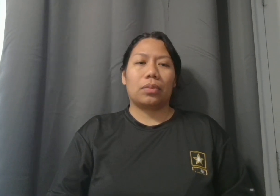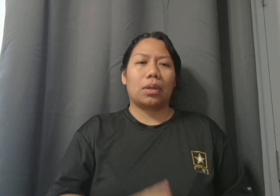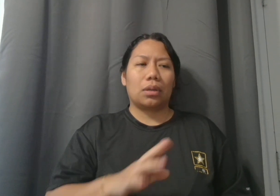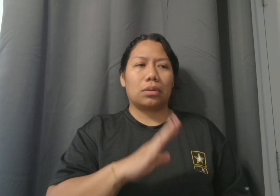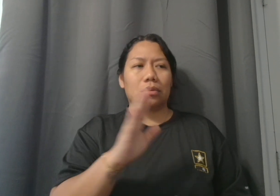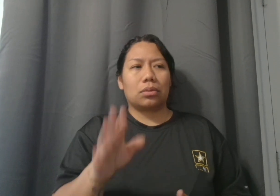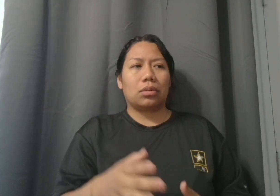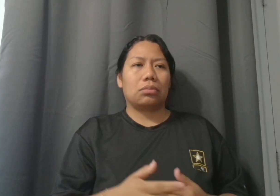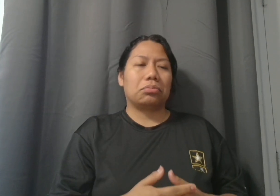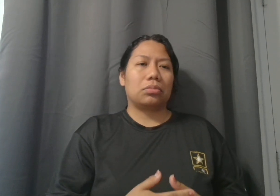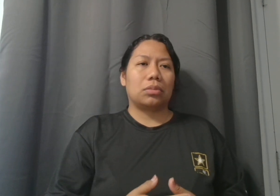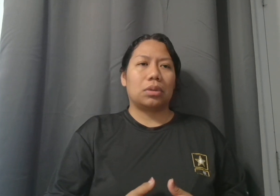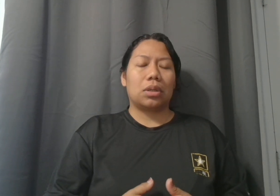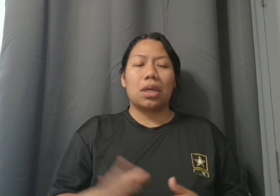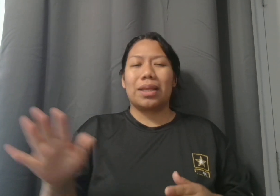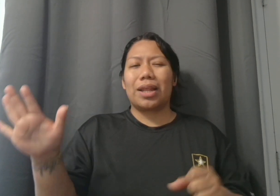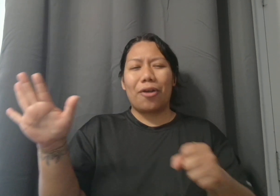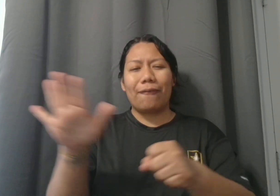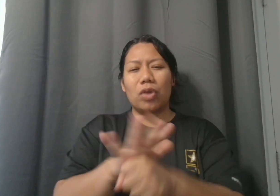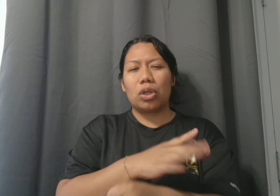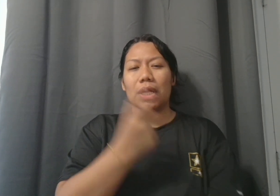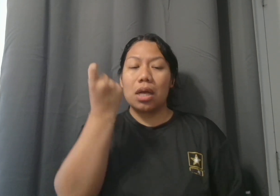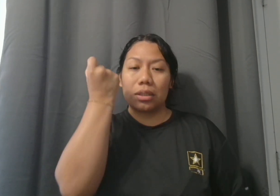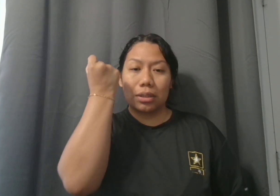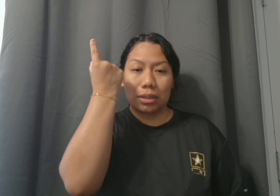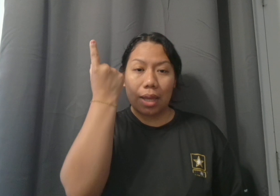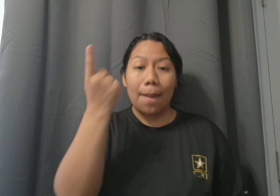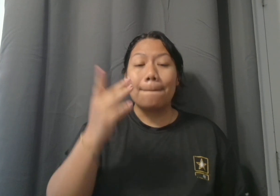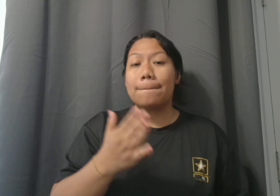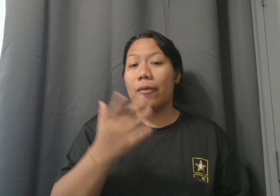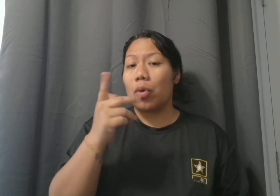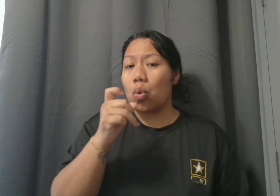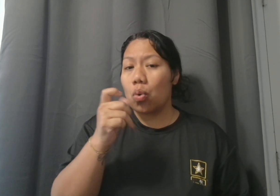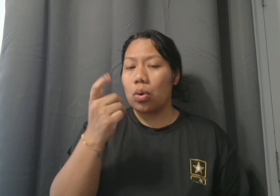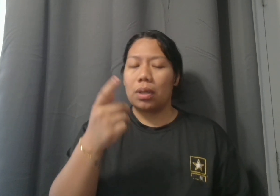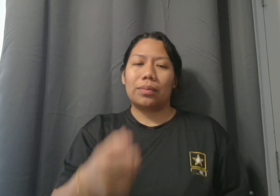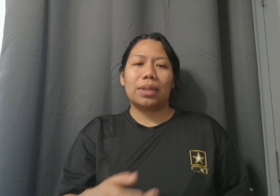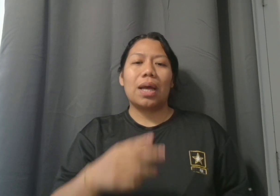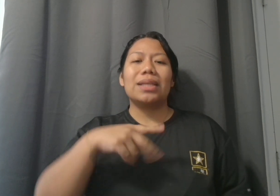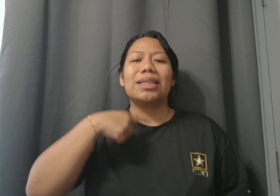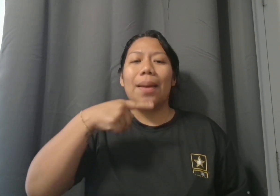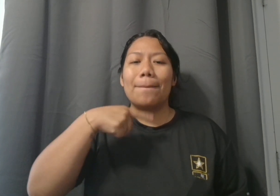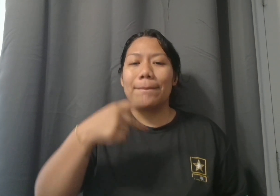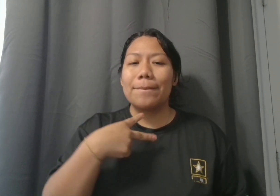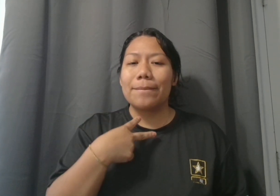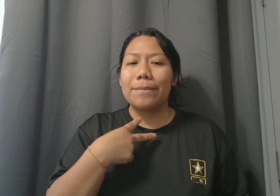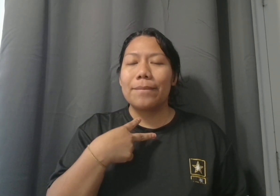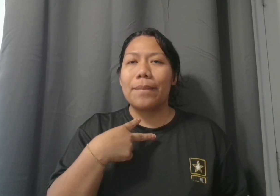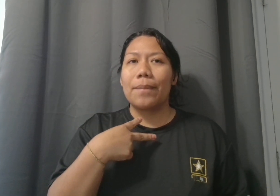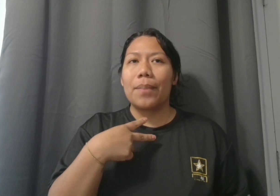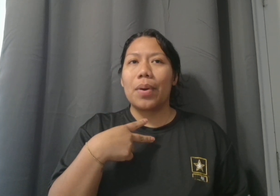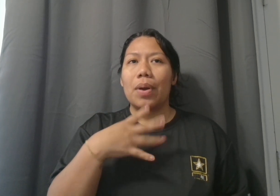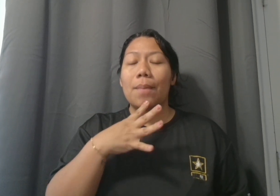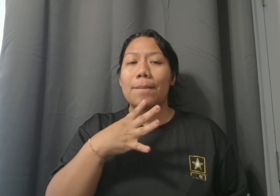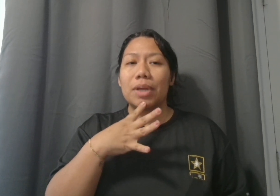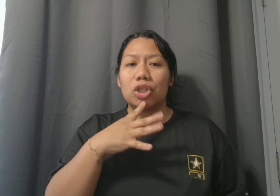easily, and fully understood by a speech reader. The oral interpreter does not normally use